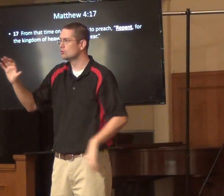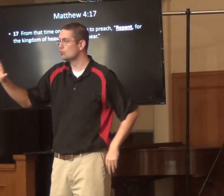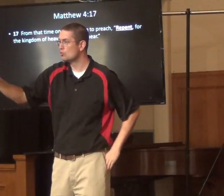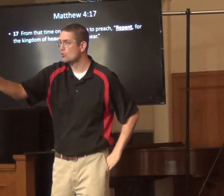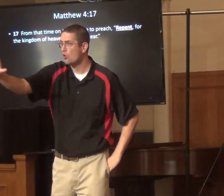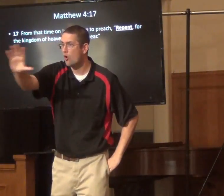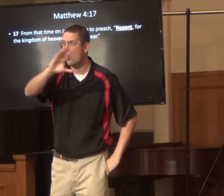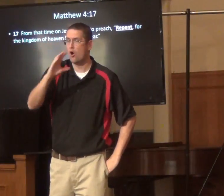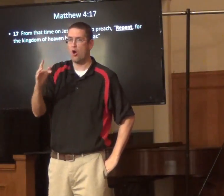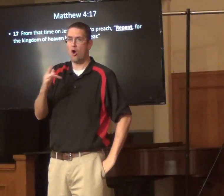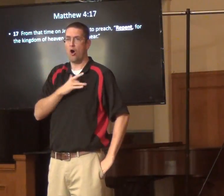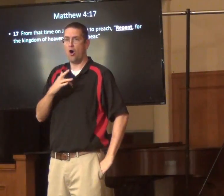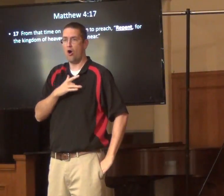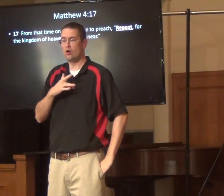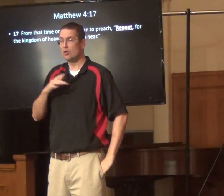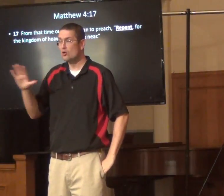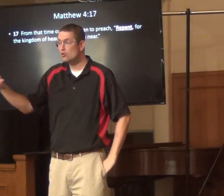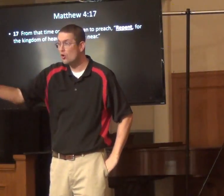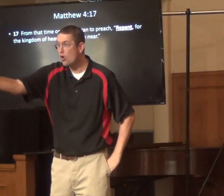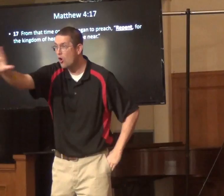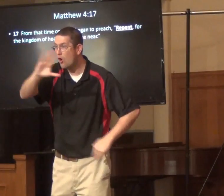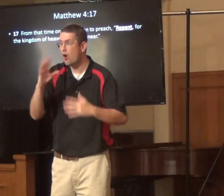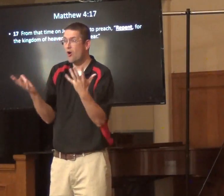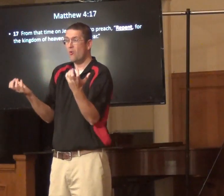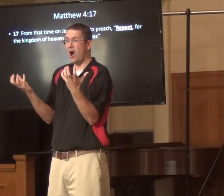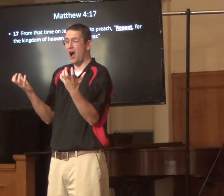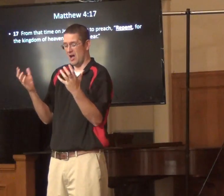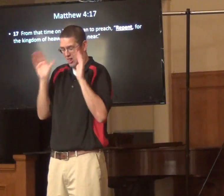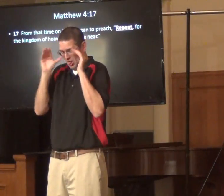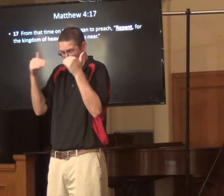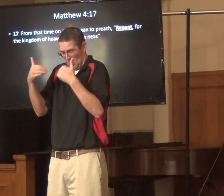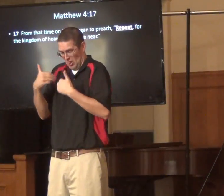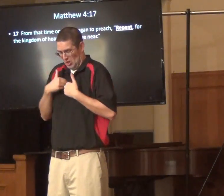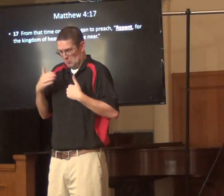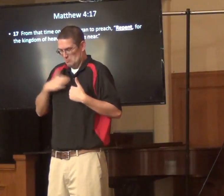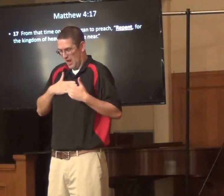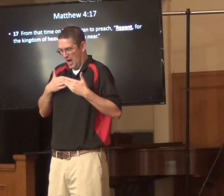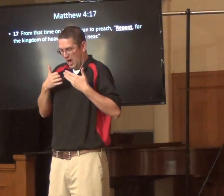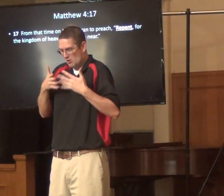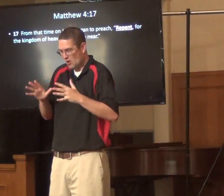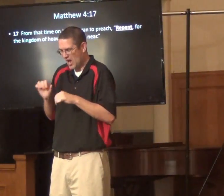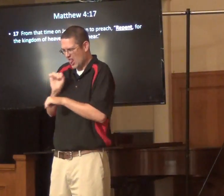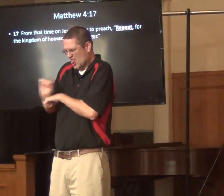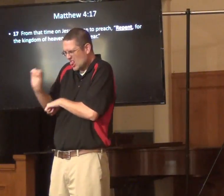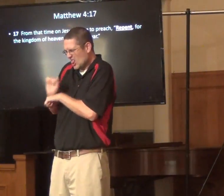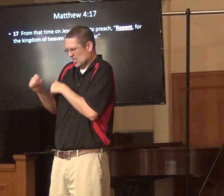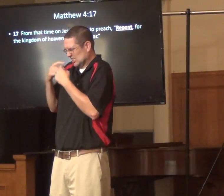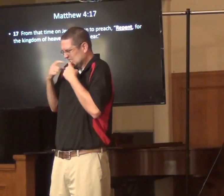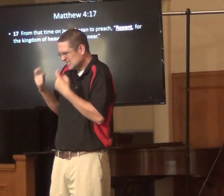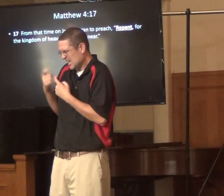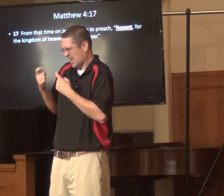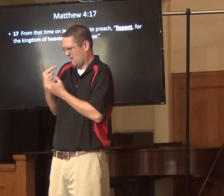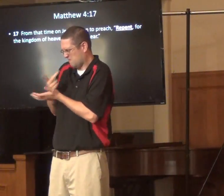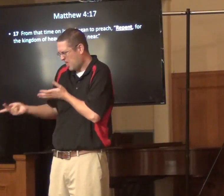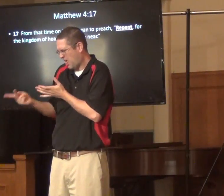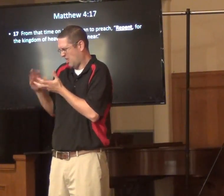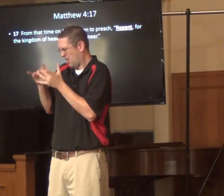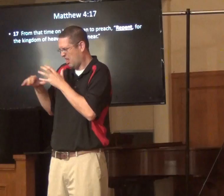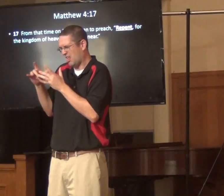repent, change your hearts, change your will, your desires, focusing on yourself and working for your